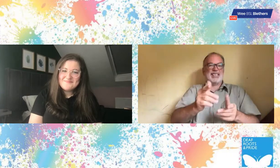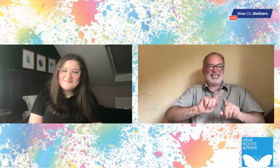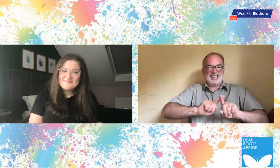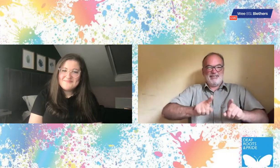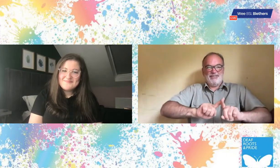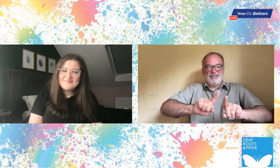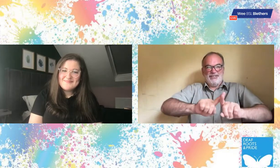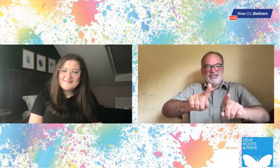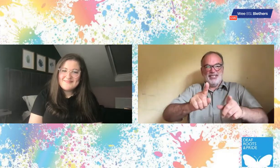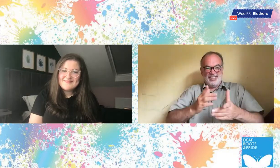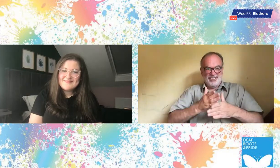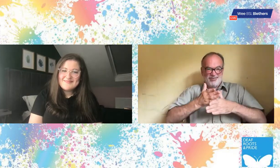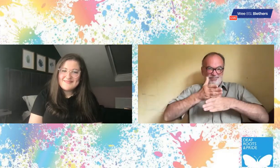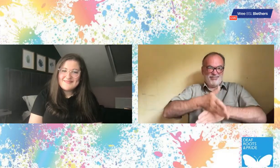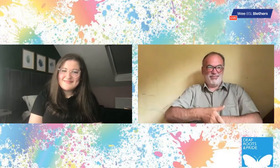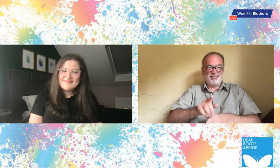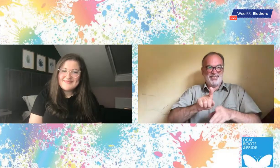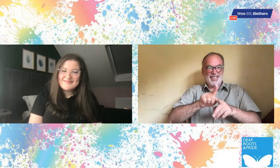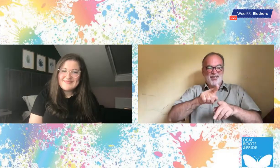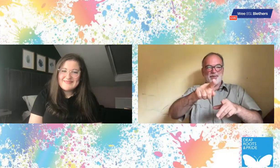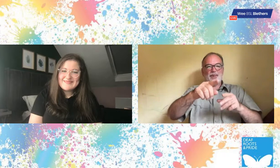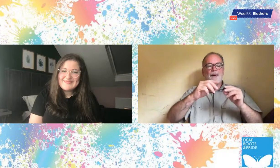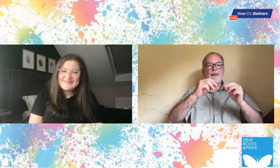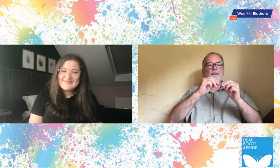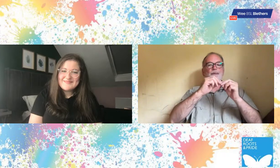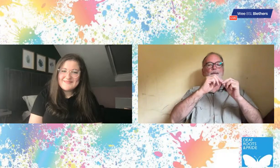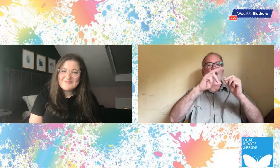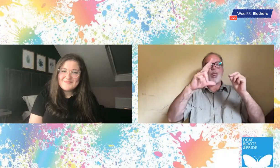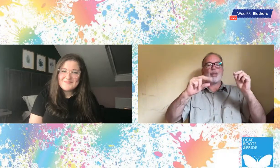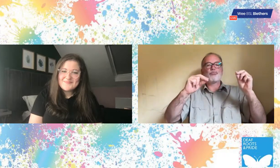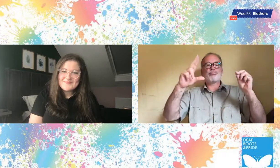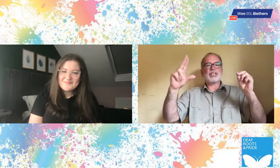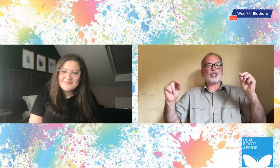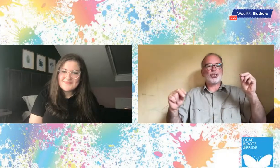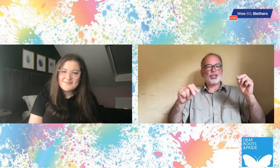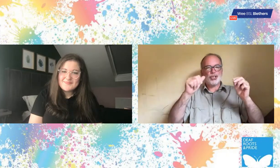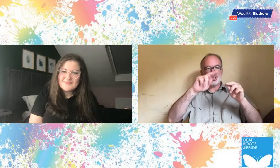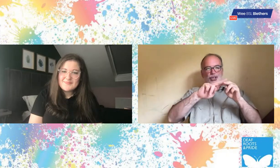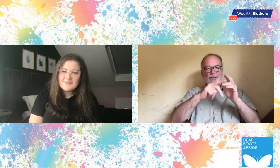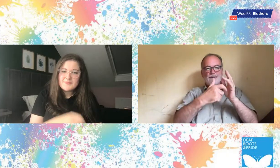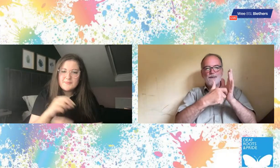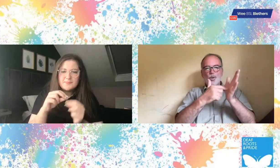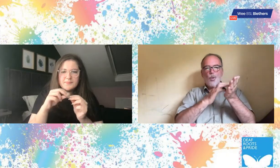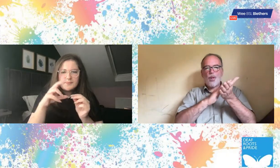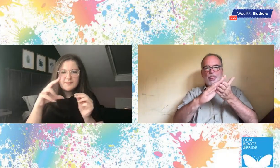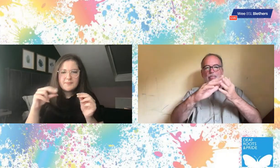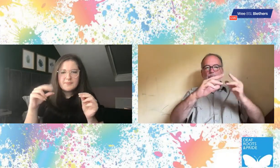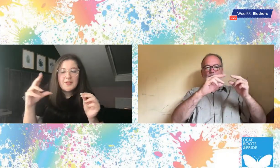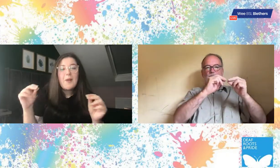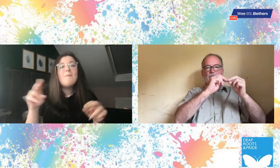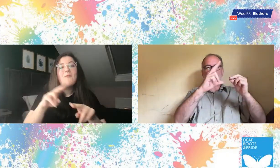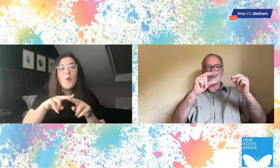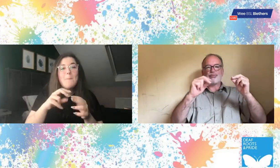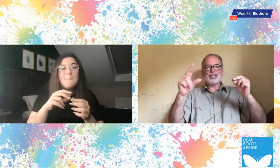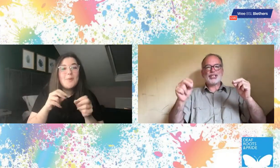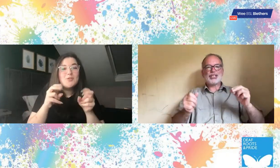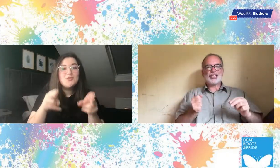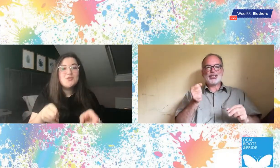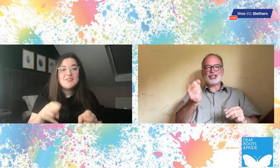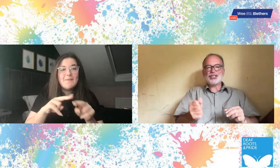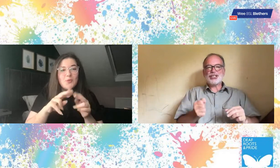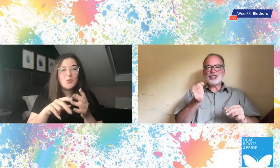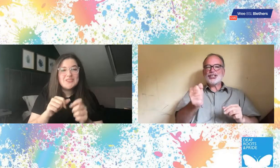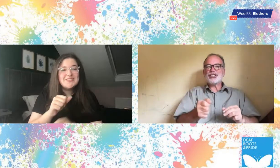down trees, kind of doing the whole thing. There's a lot of things to do every day. Um, It's like the